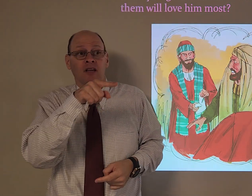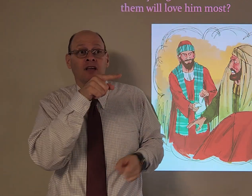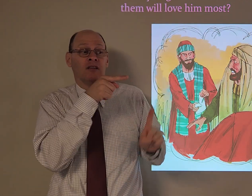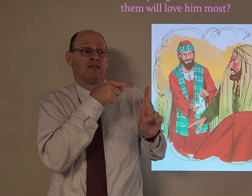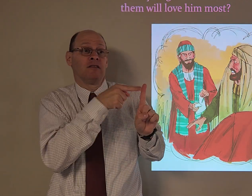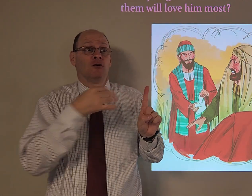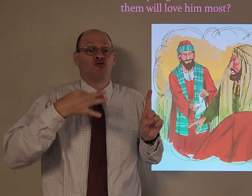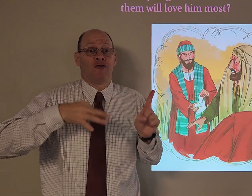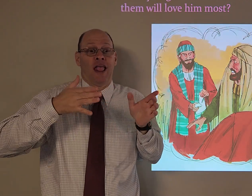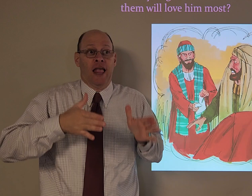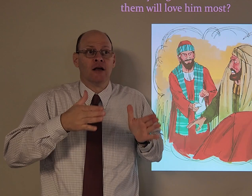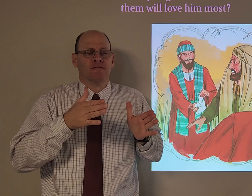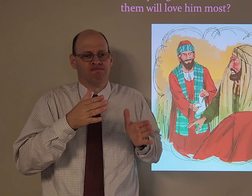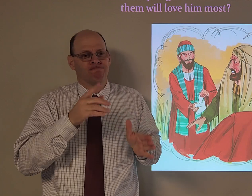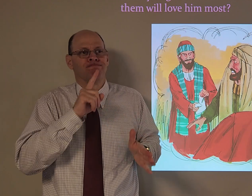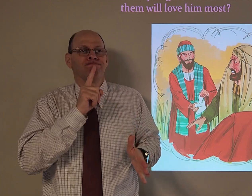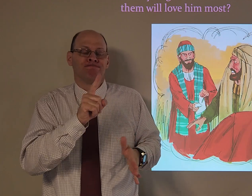forgave them both.